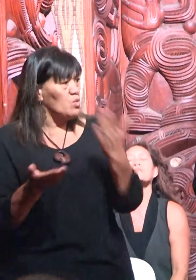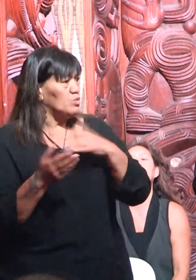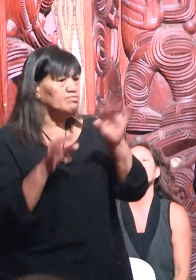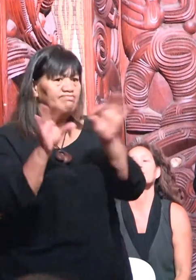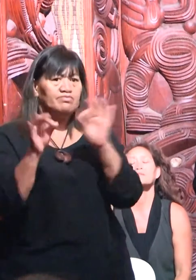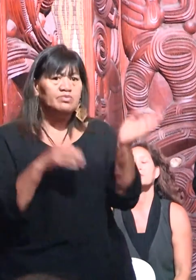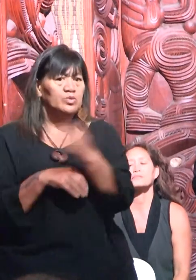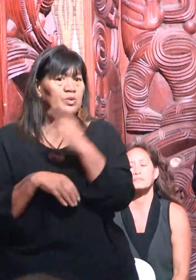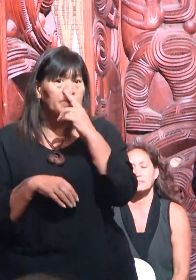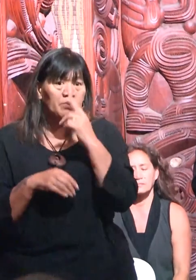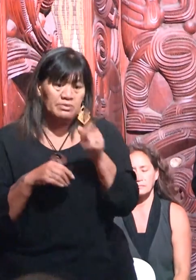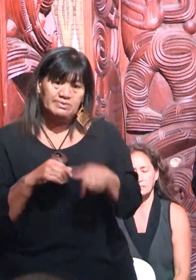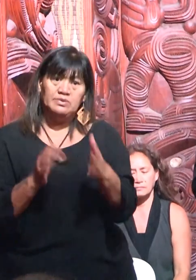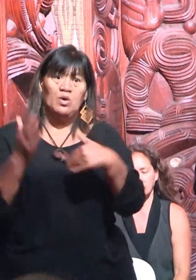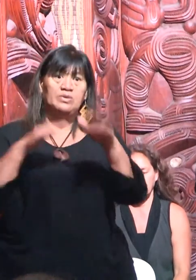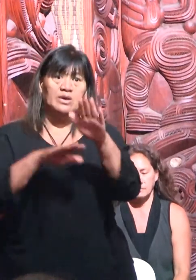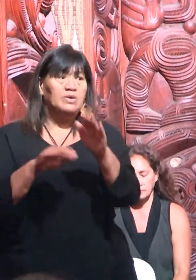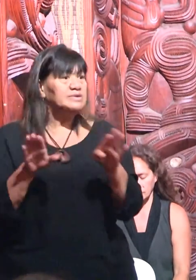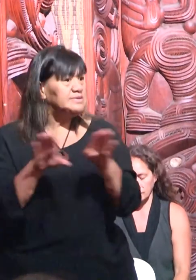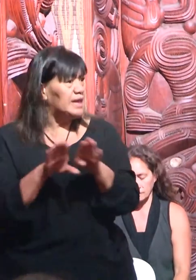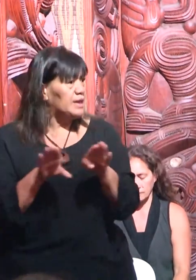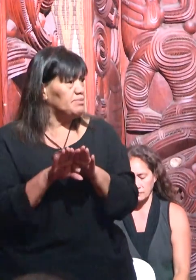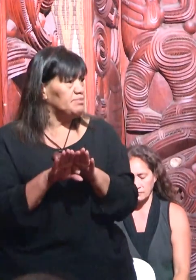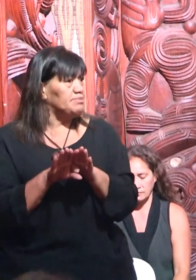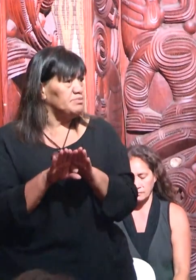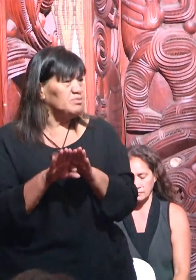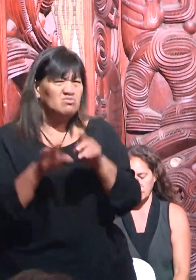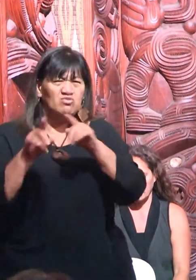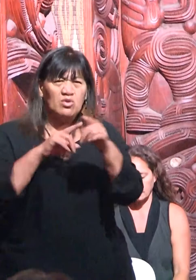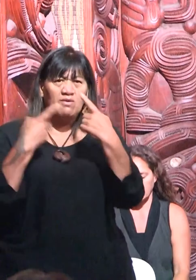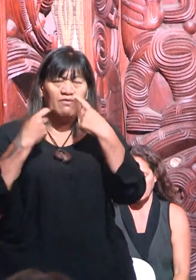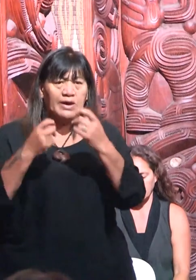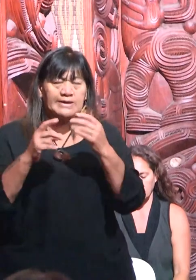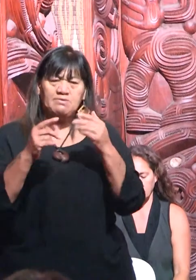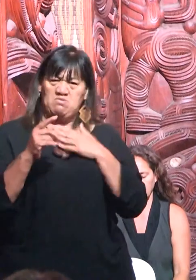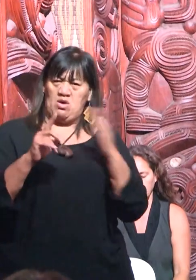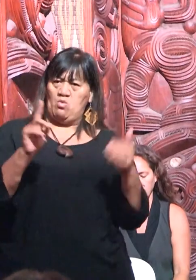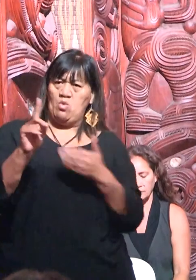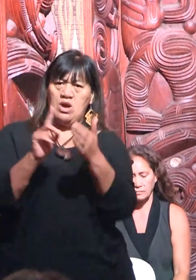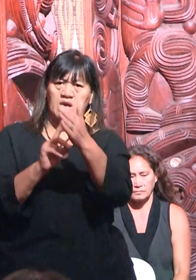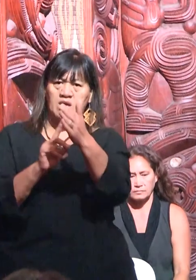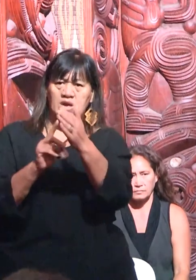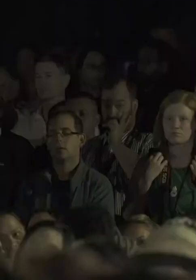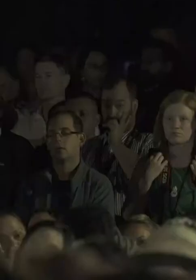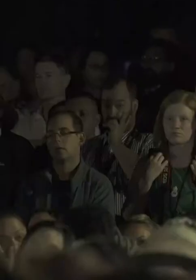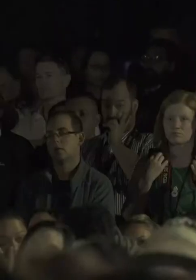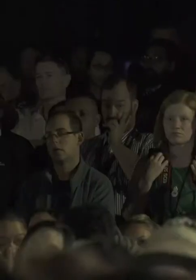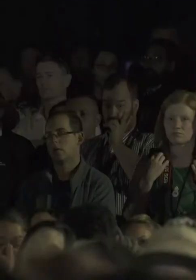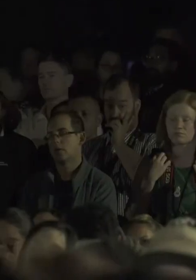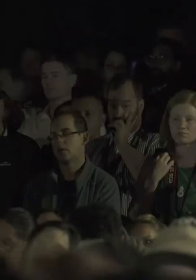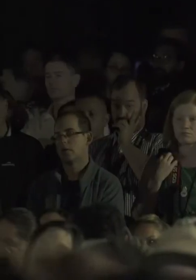of this nation to likewise find direction, belonging, and hope.